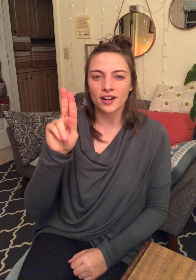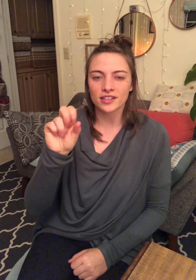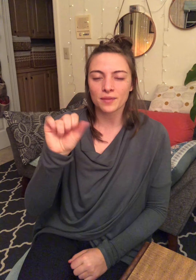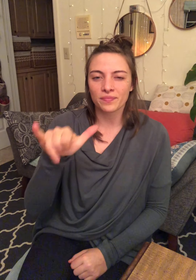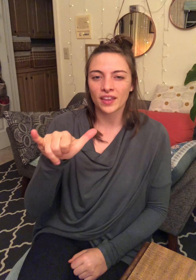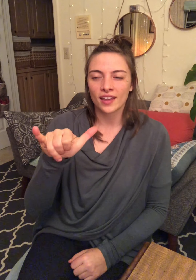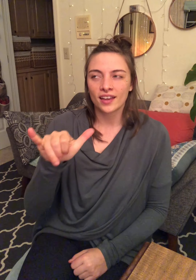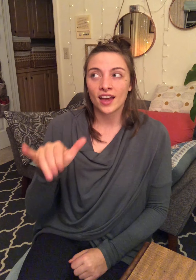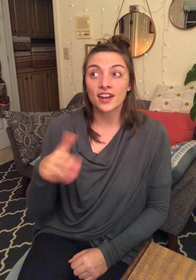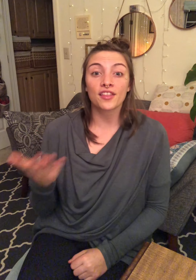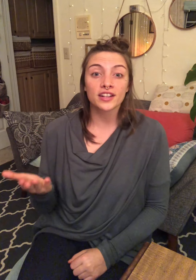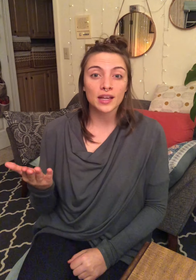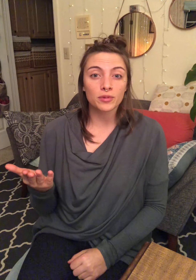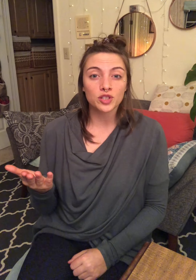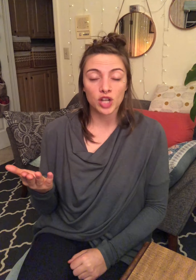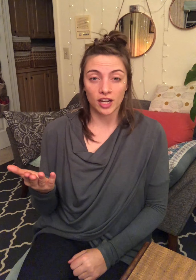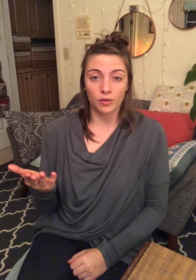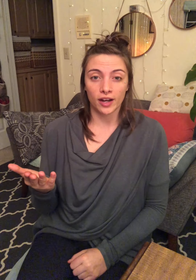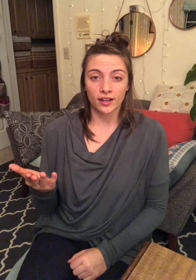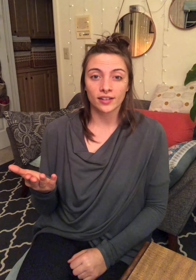them. Another example is January.